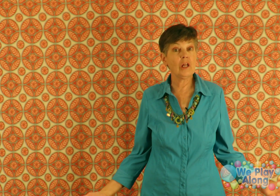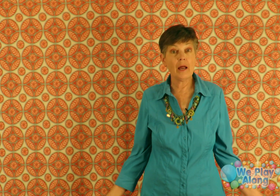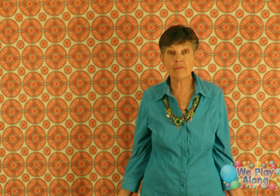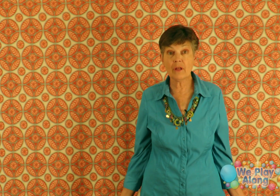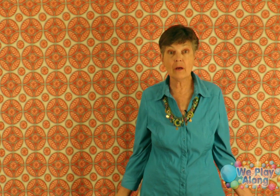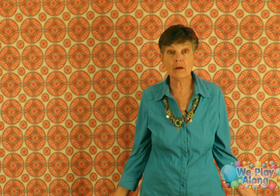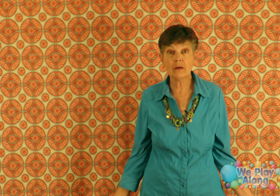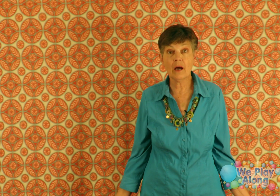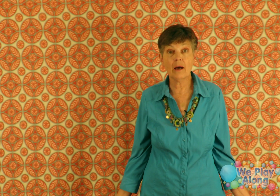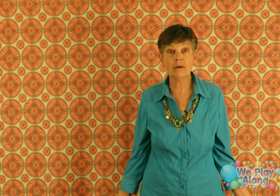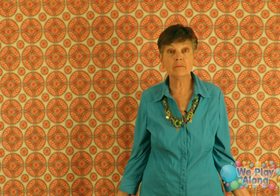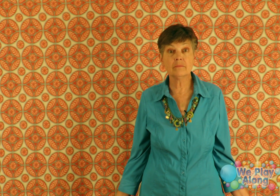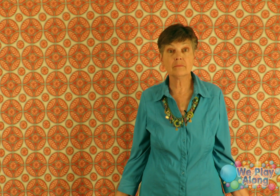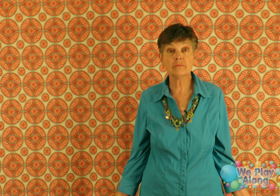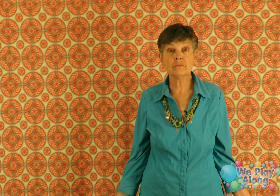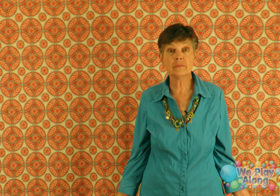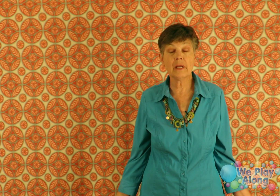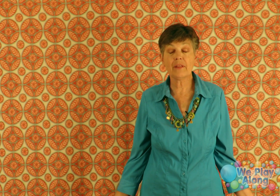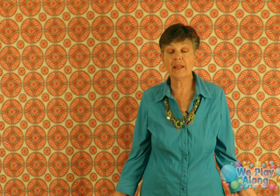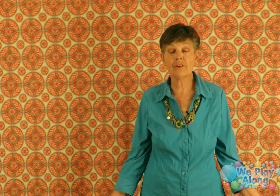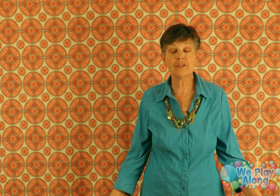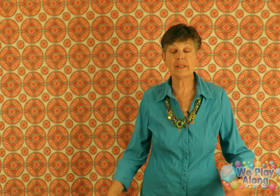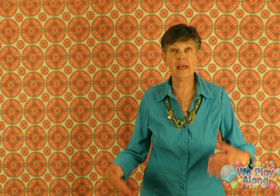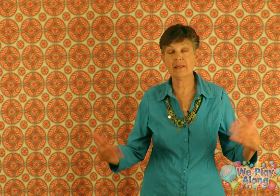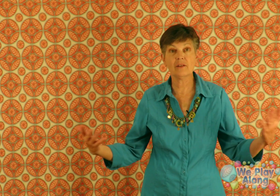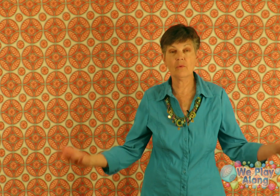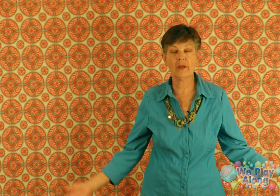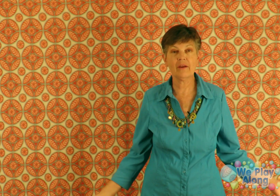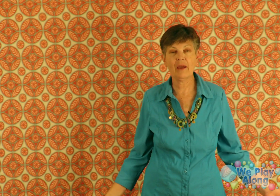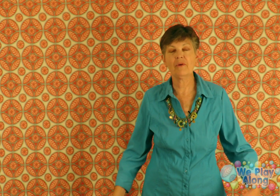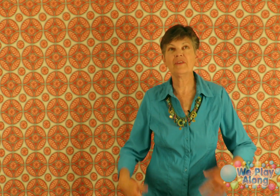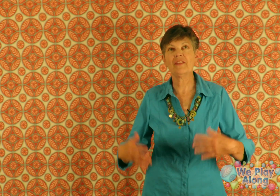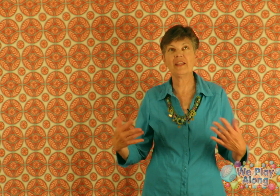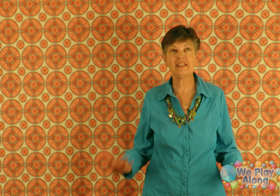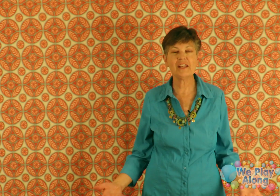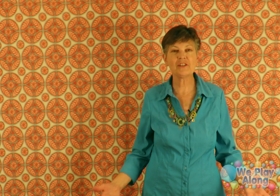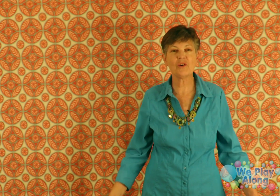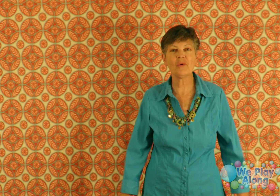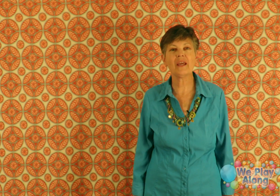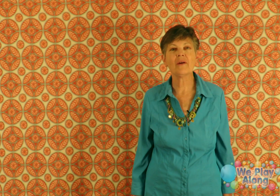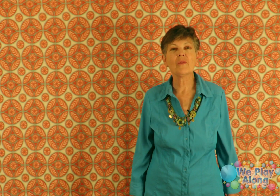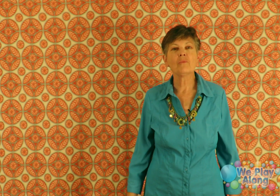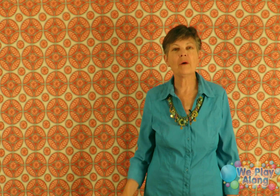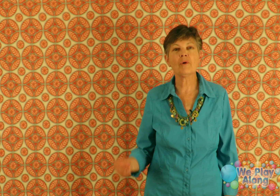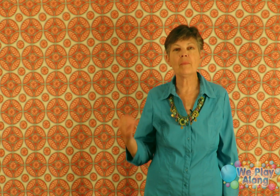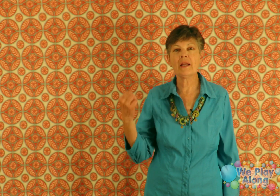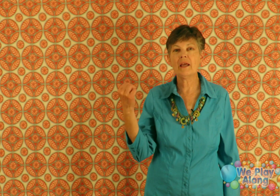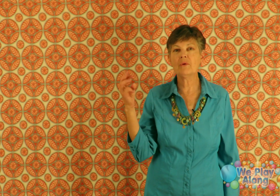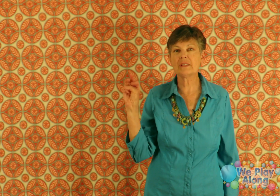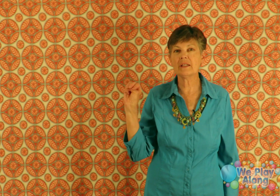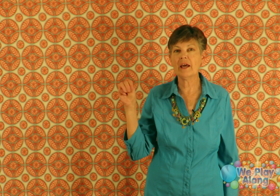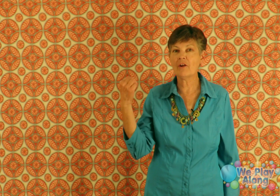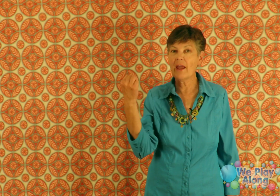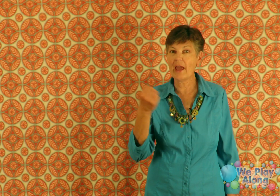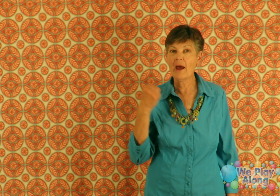lot of the, not the letters, the days of the week. Okay, we've done the days of the week. Remember, Monday was the letter